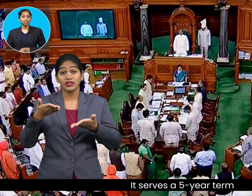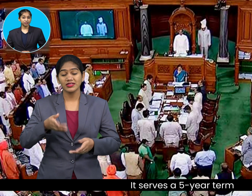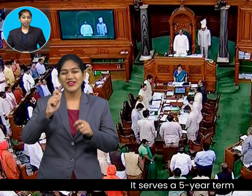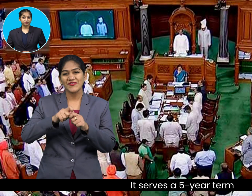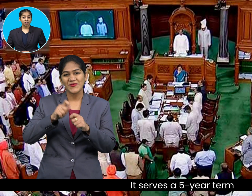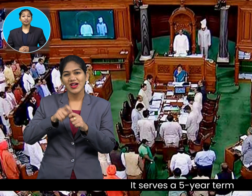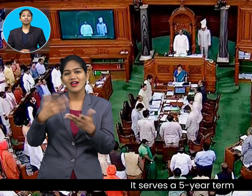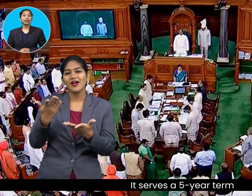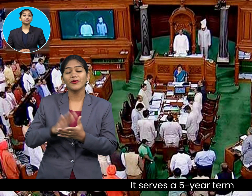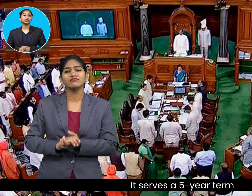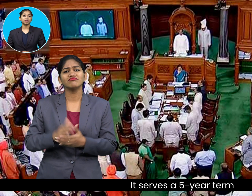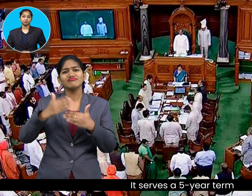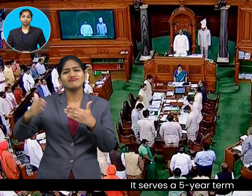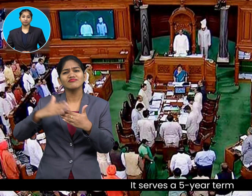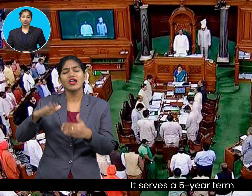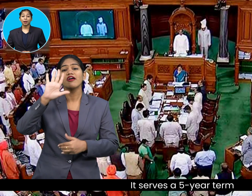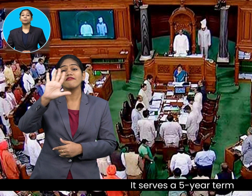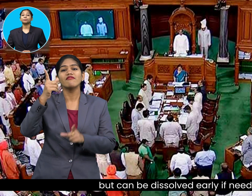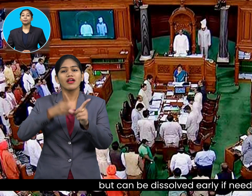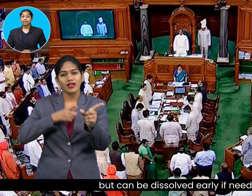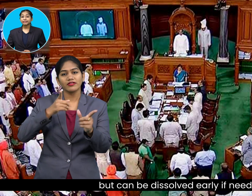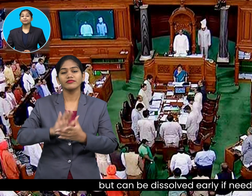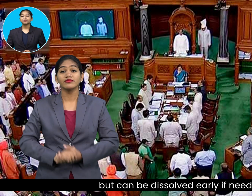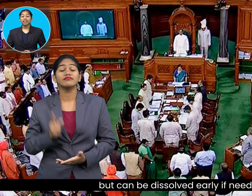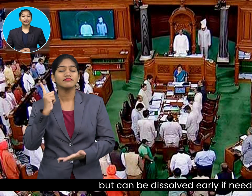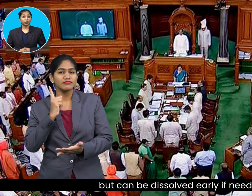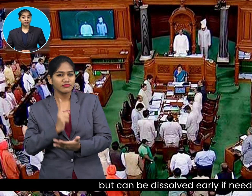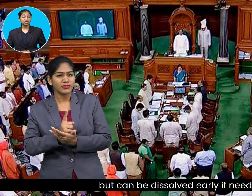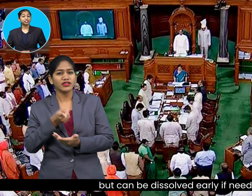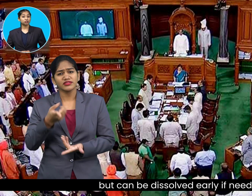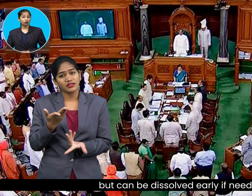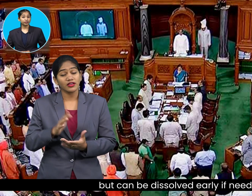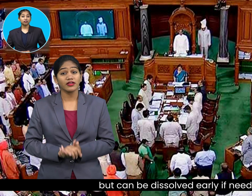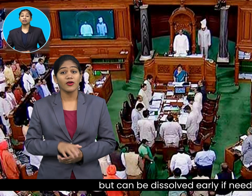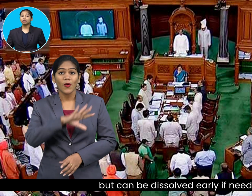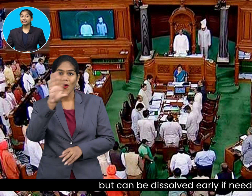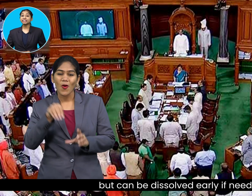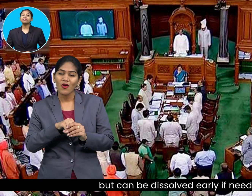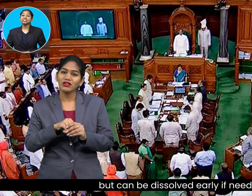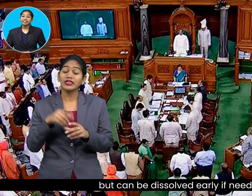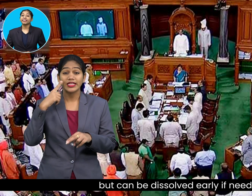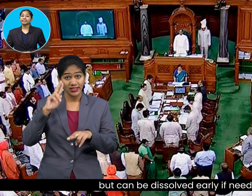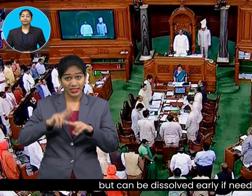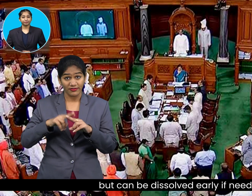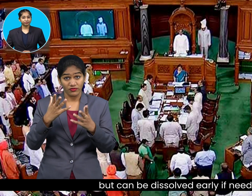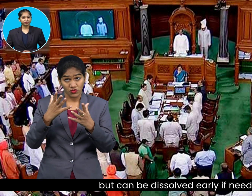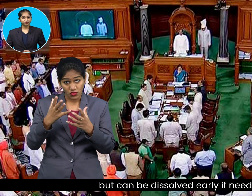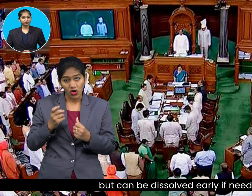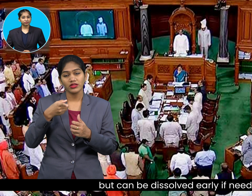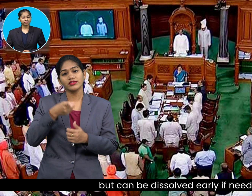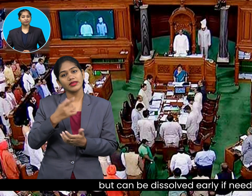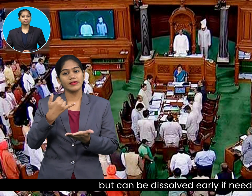It serves a 5-year term, but can be dissolved early if needed.